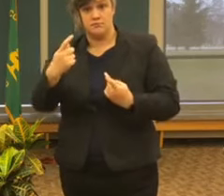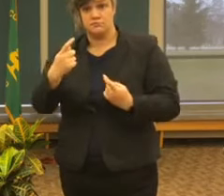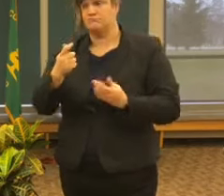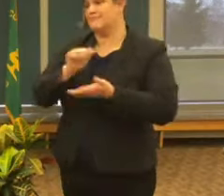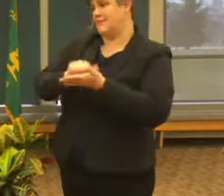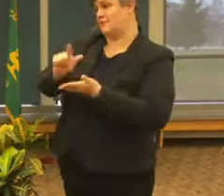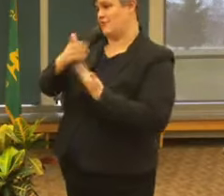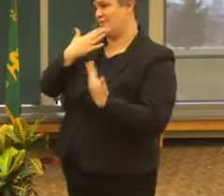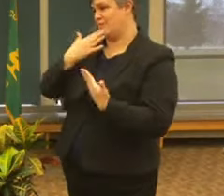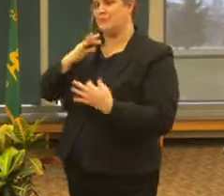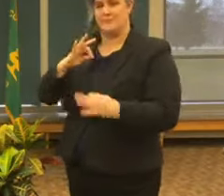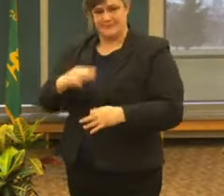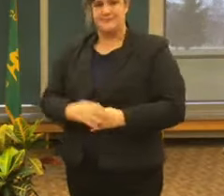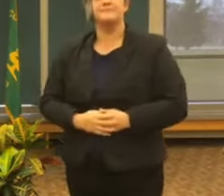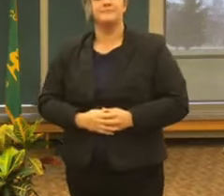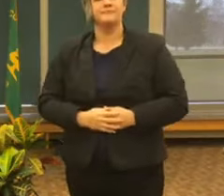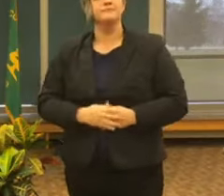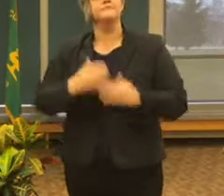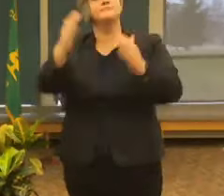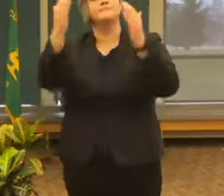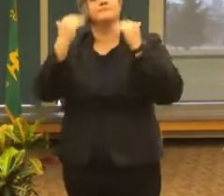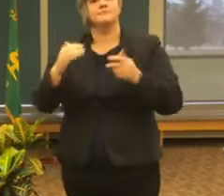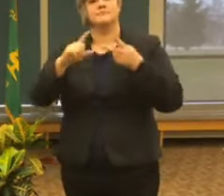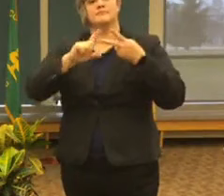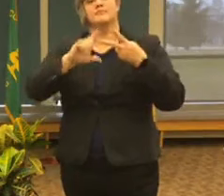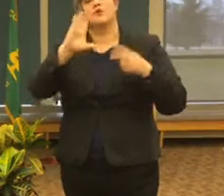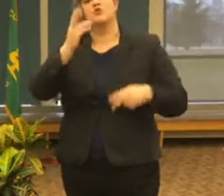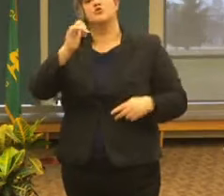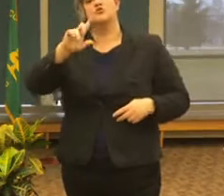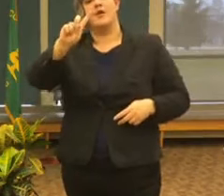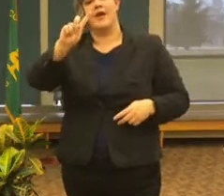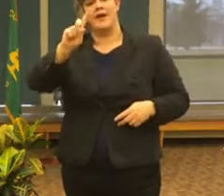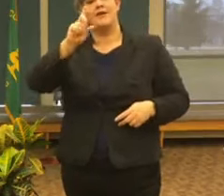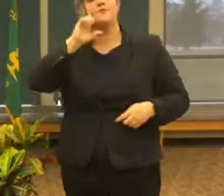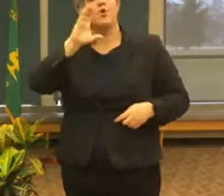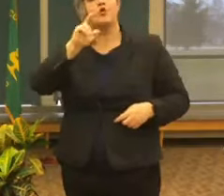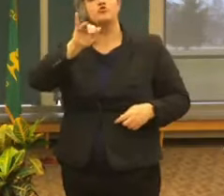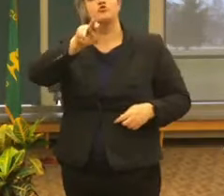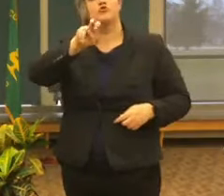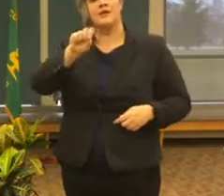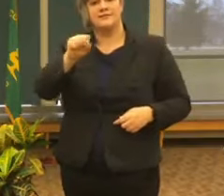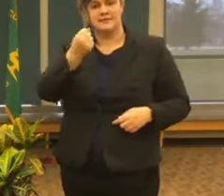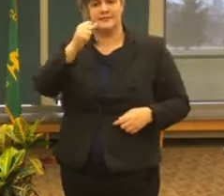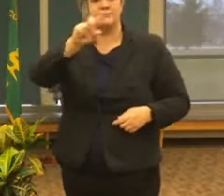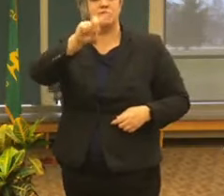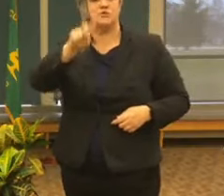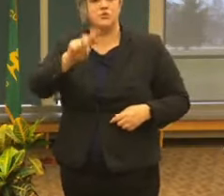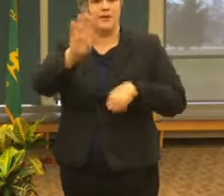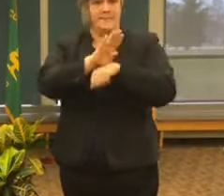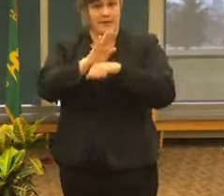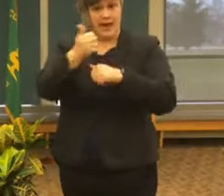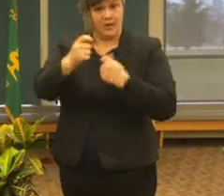That's it. Thank you. Thank you. Next, I have Chad at Cranes Detroit Business. Chad, do you have any questions for Leanne or I?